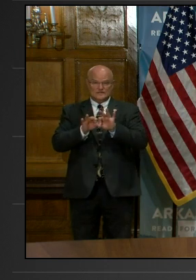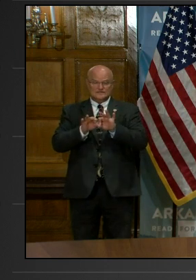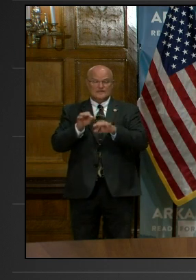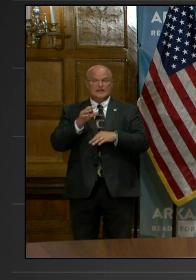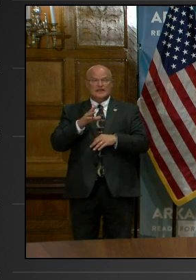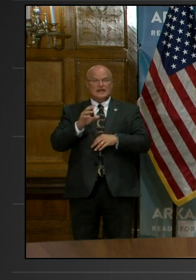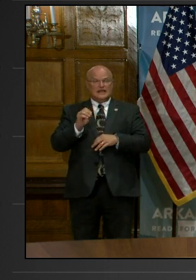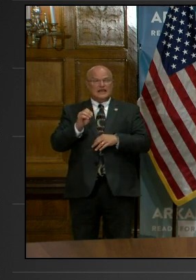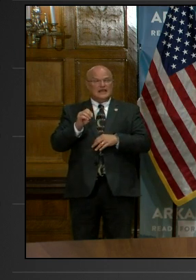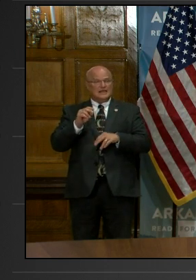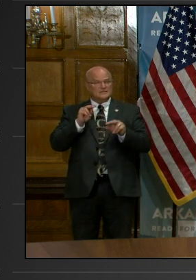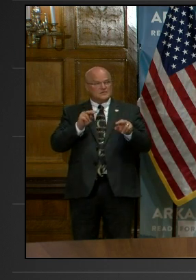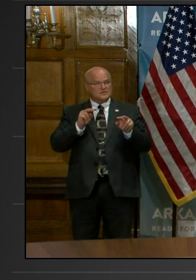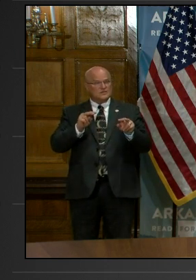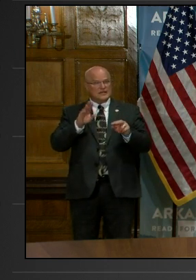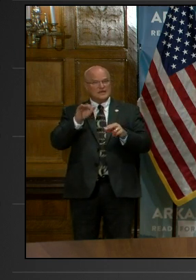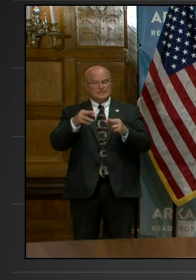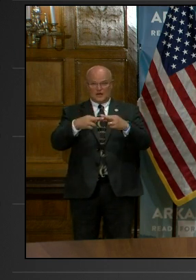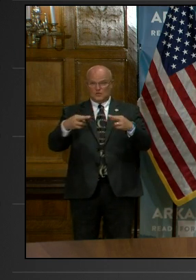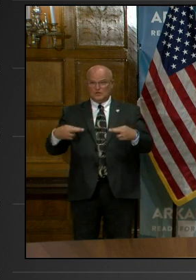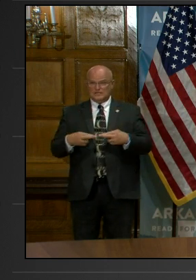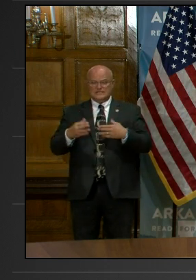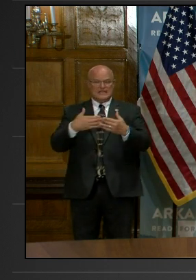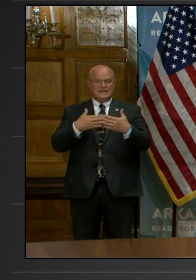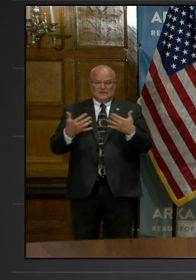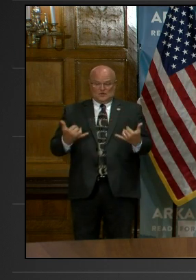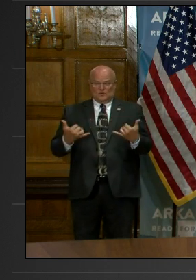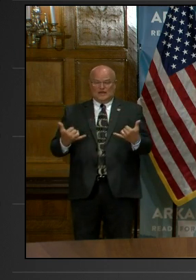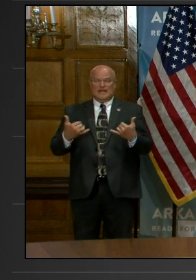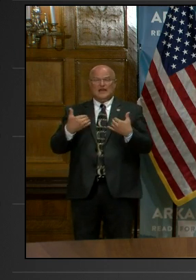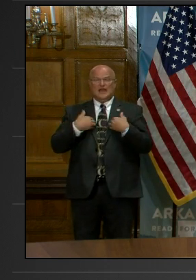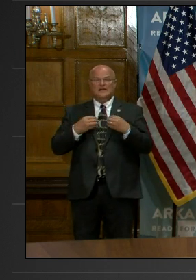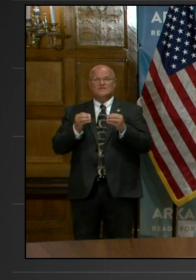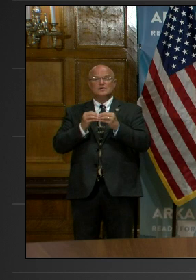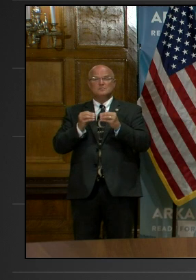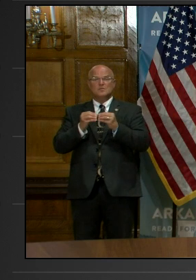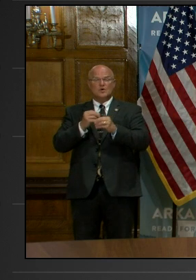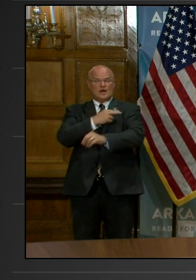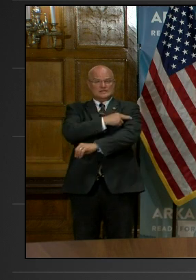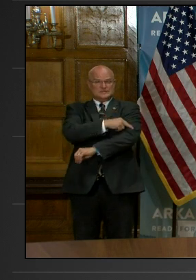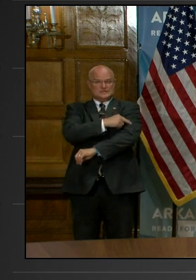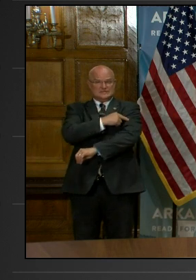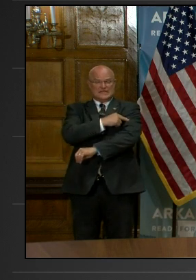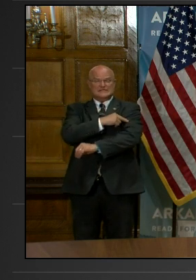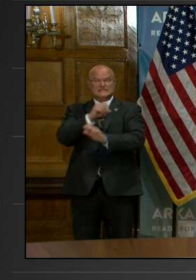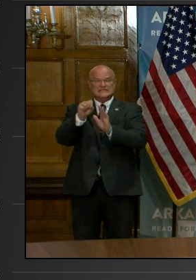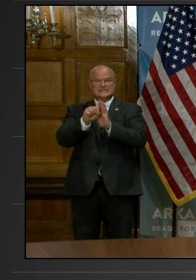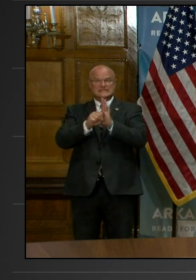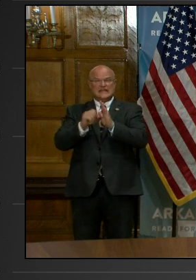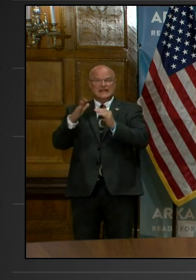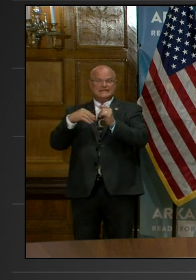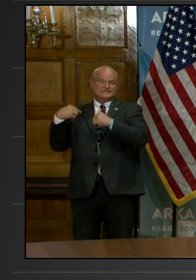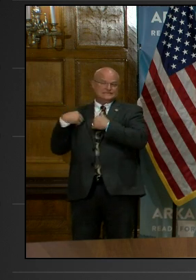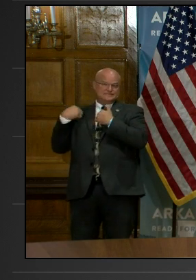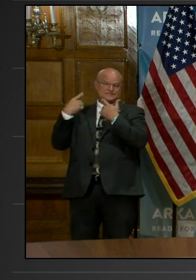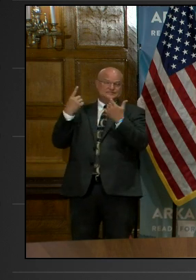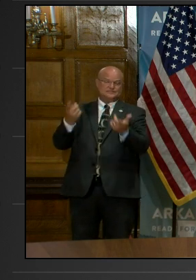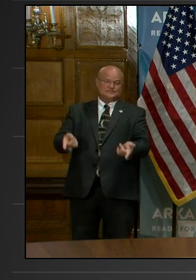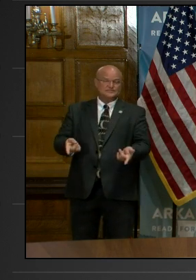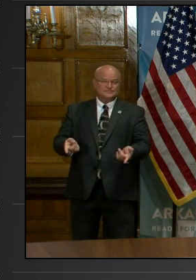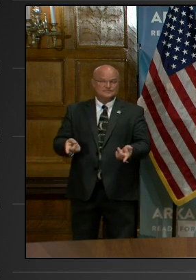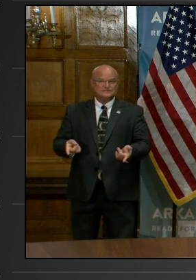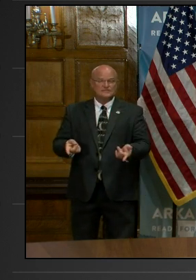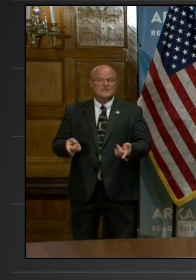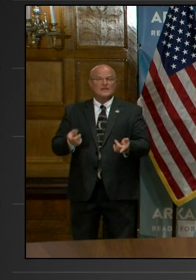And you look at it by region, even though right now we have more hospitalizations in the state than we've had